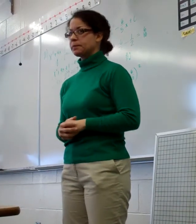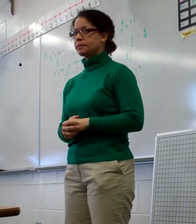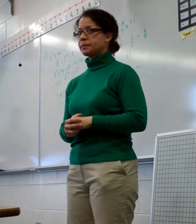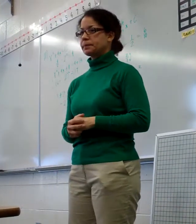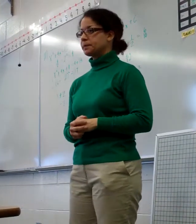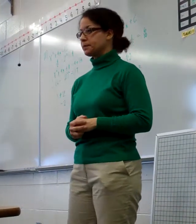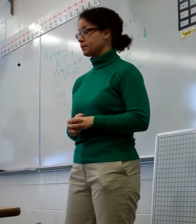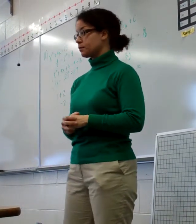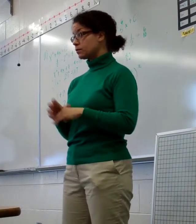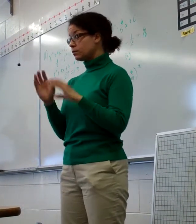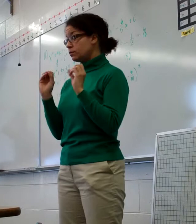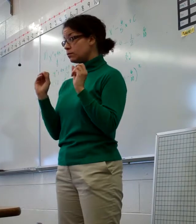Okay?